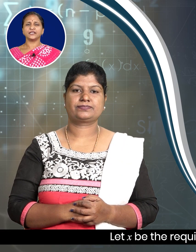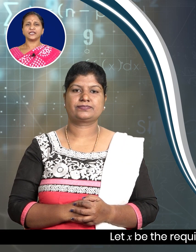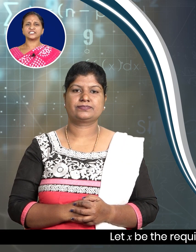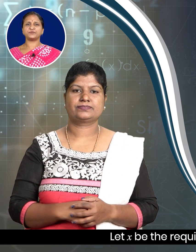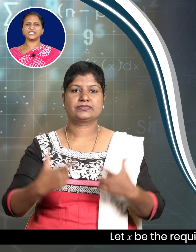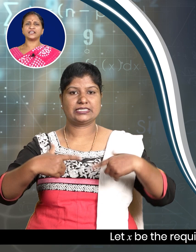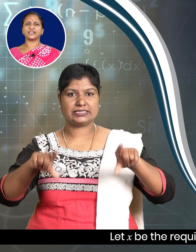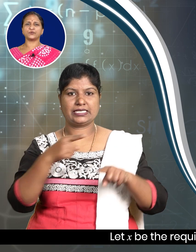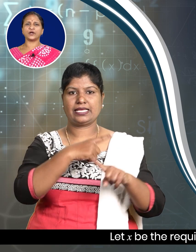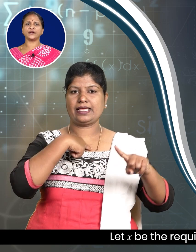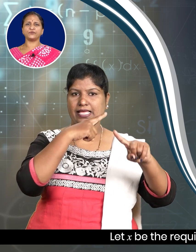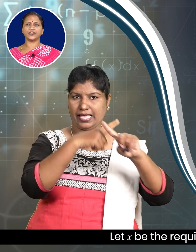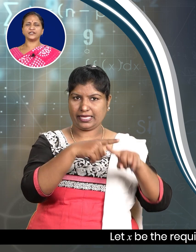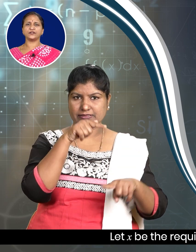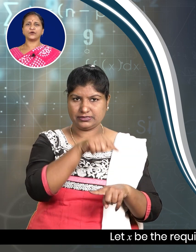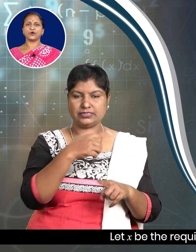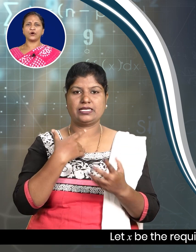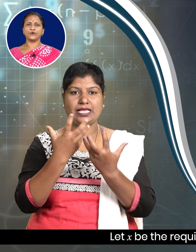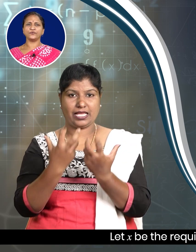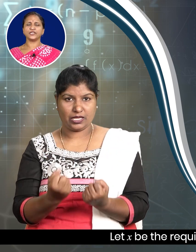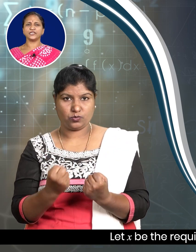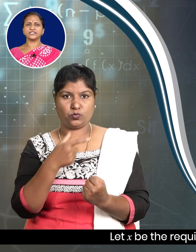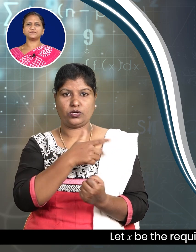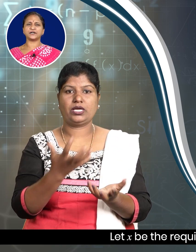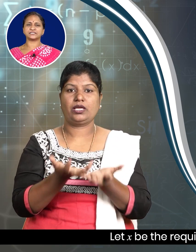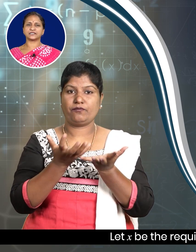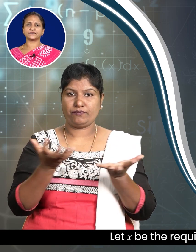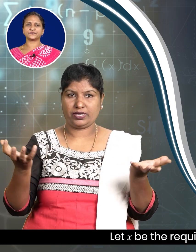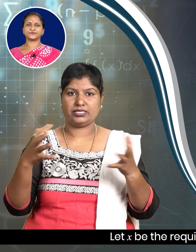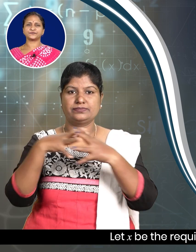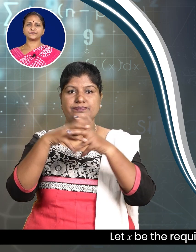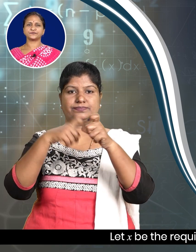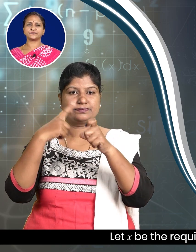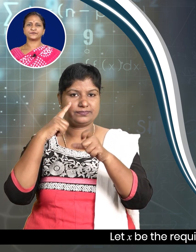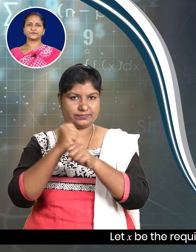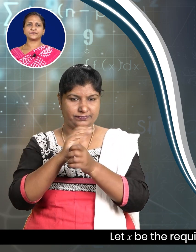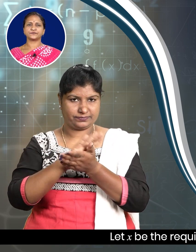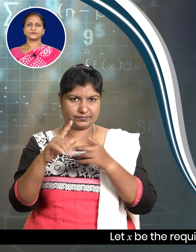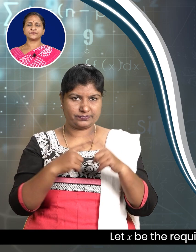let x be the required weight of each parcel.